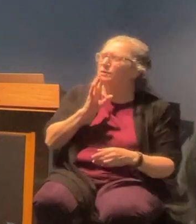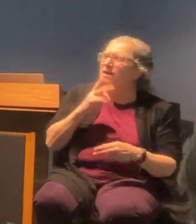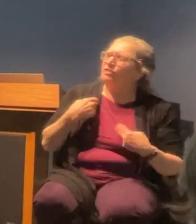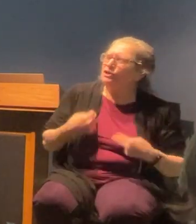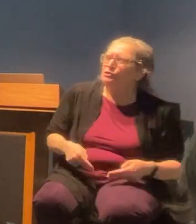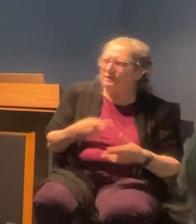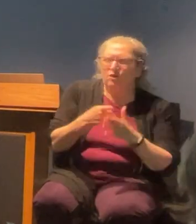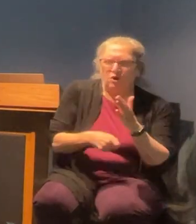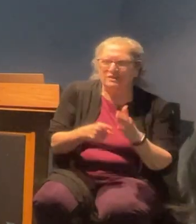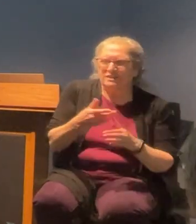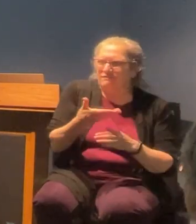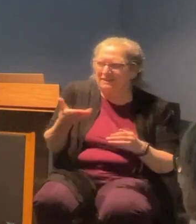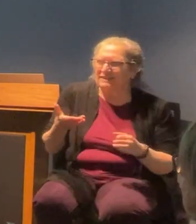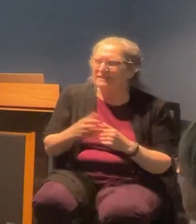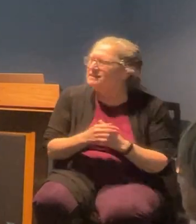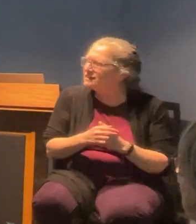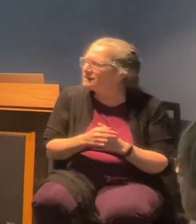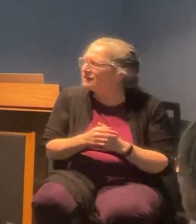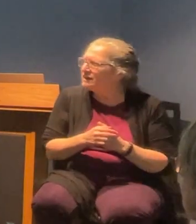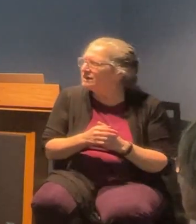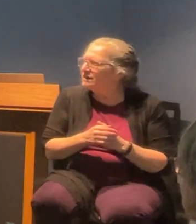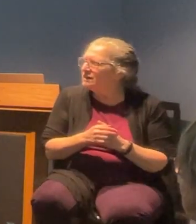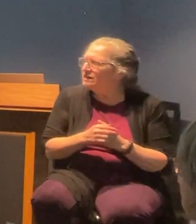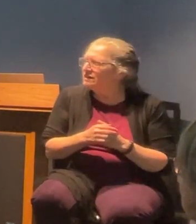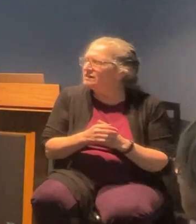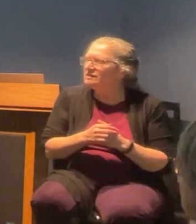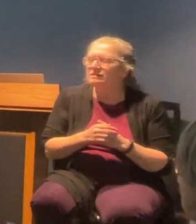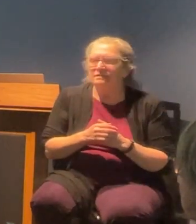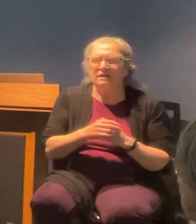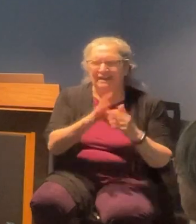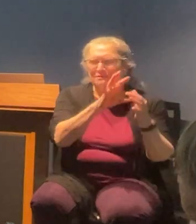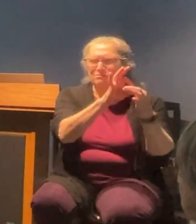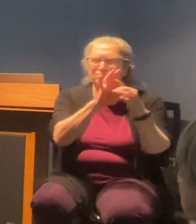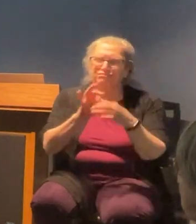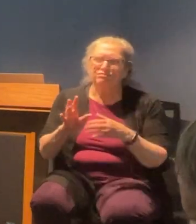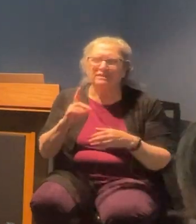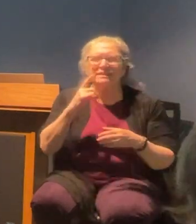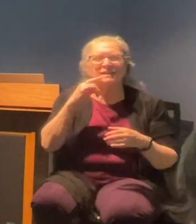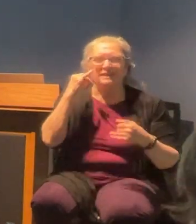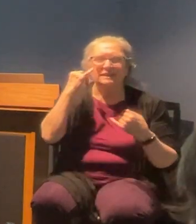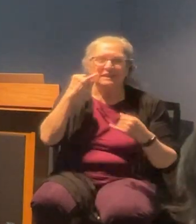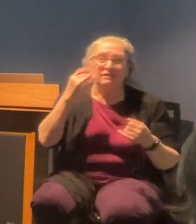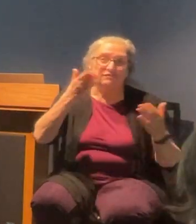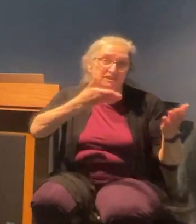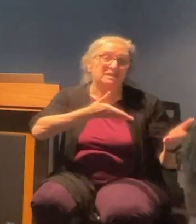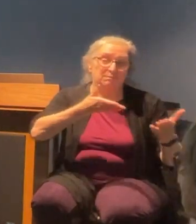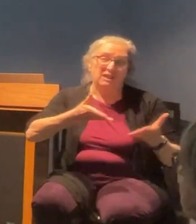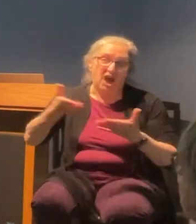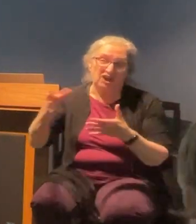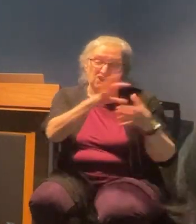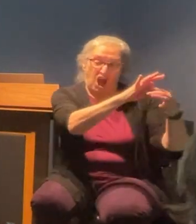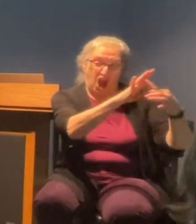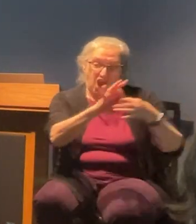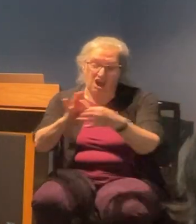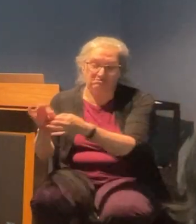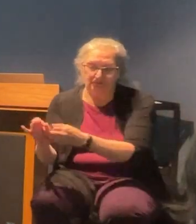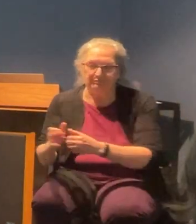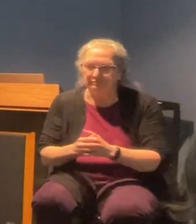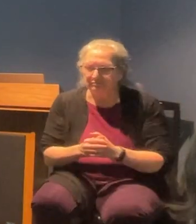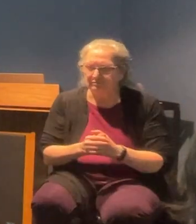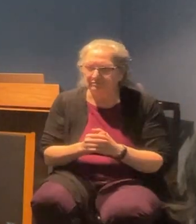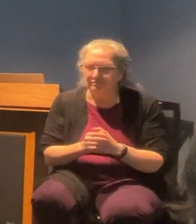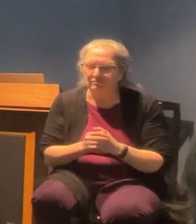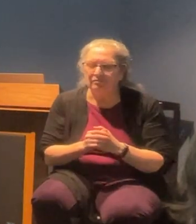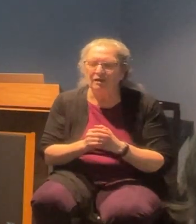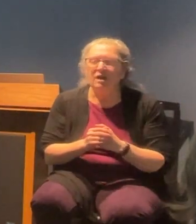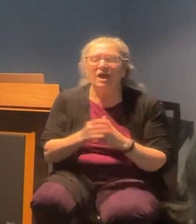so I'm thinking about the true cost, and it goes with the supply, all the stops in the supply chains of making a shirt. And